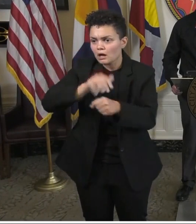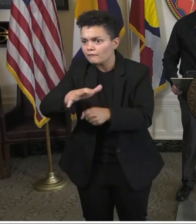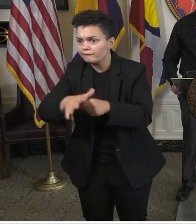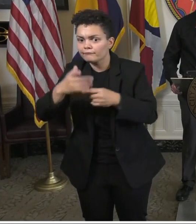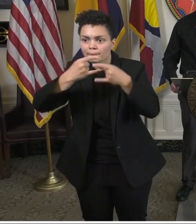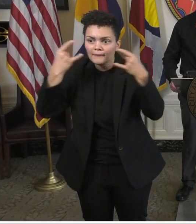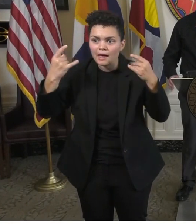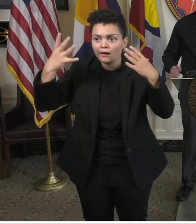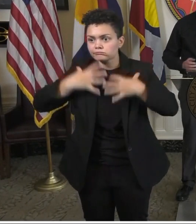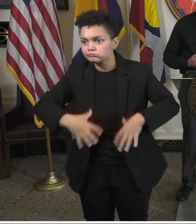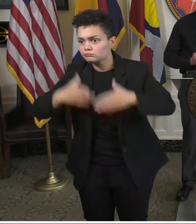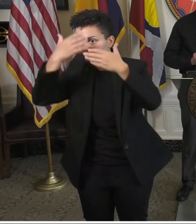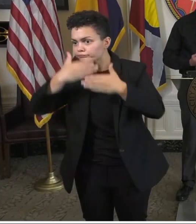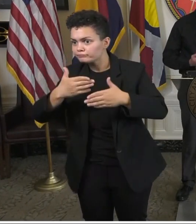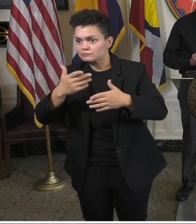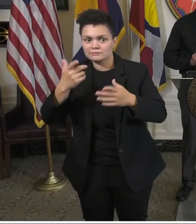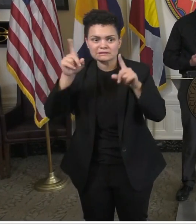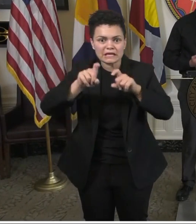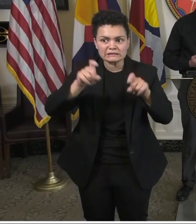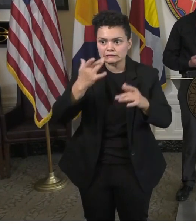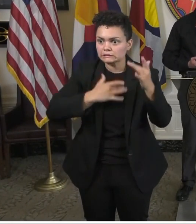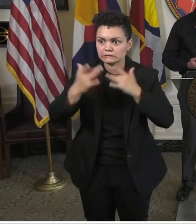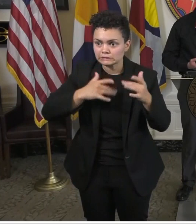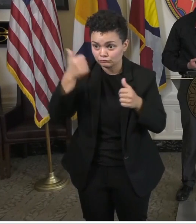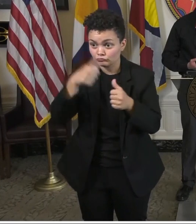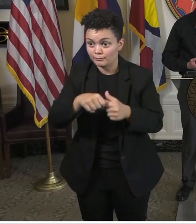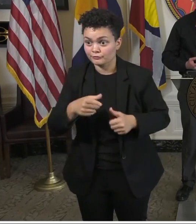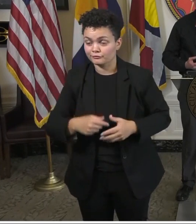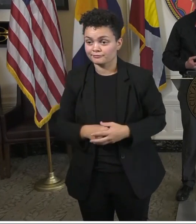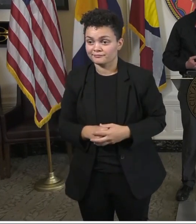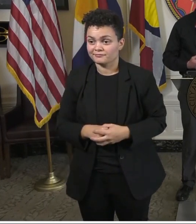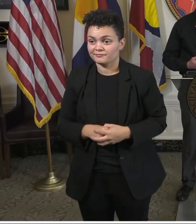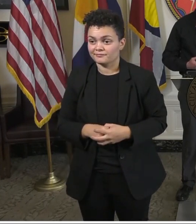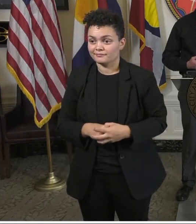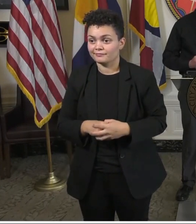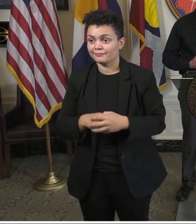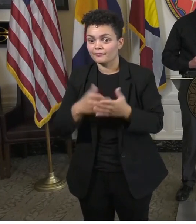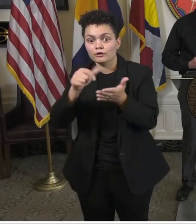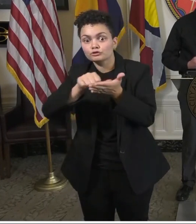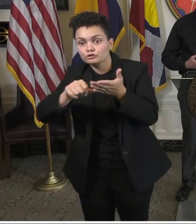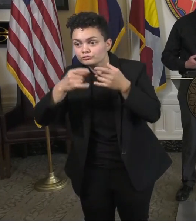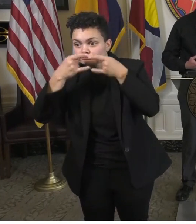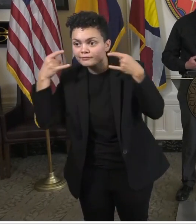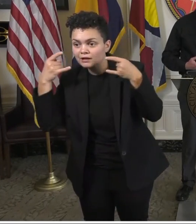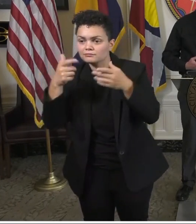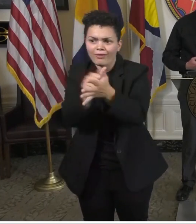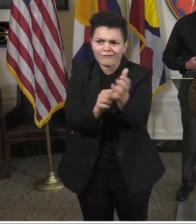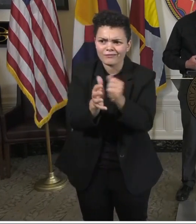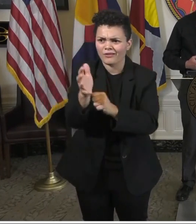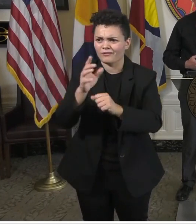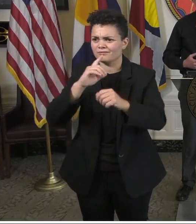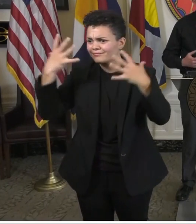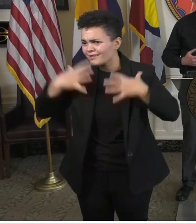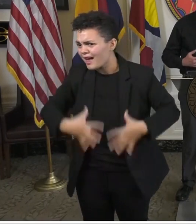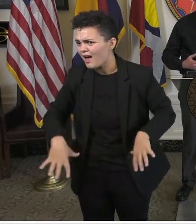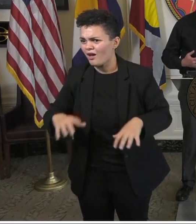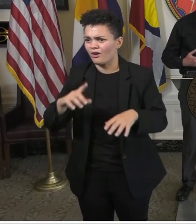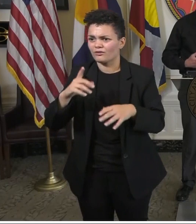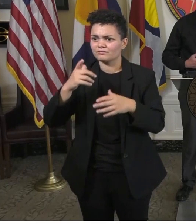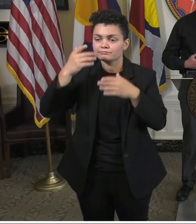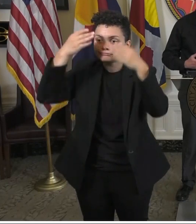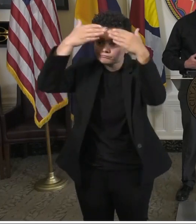get supplies, particularly masks, N95 and surgical masks, as well as gloves, gowns, face shields. With